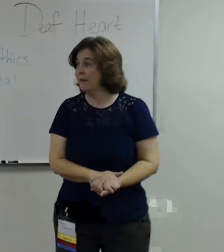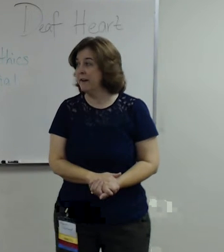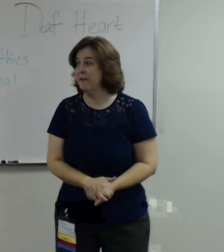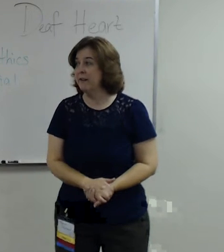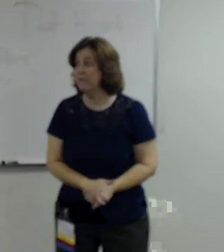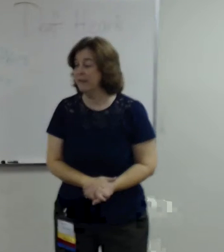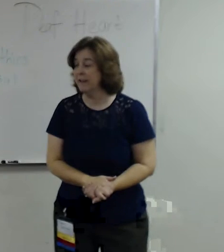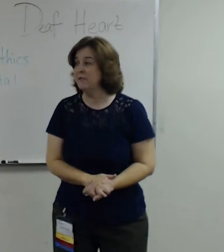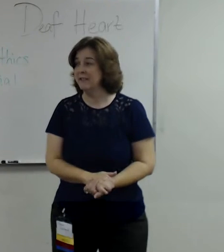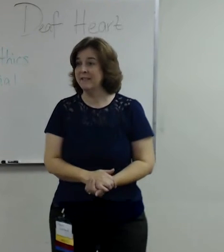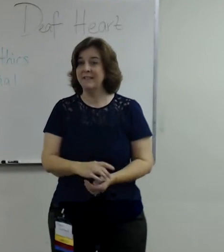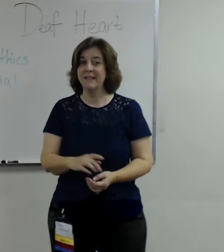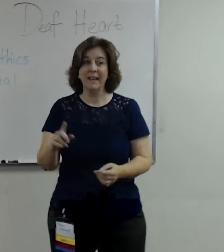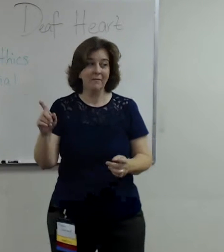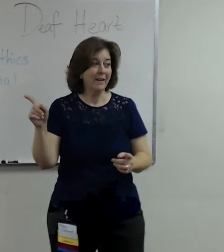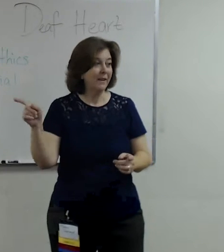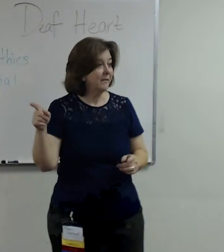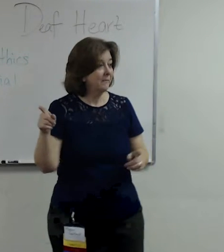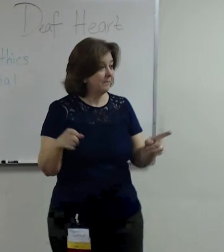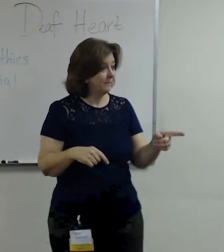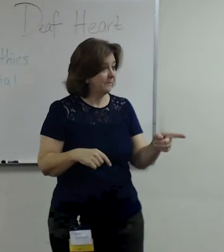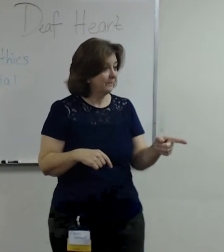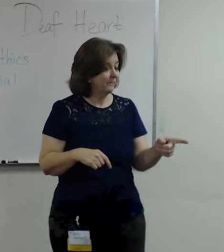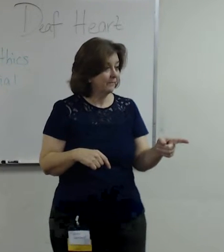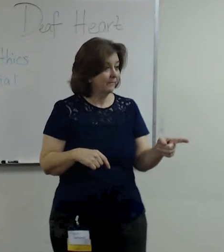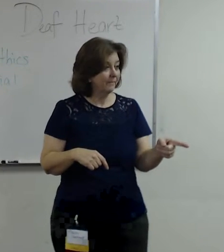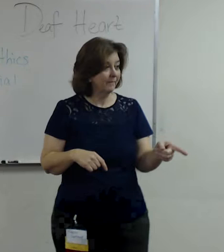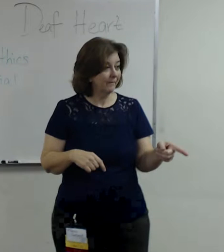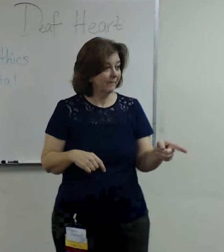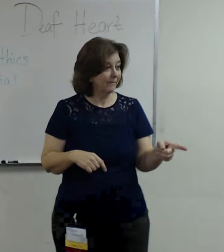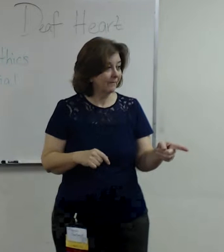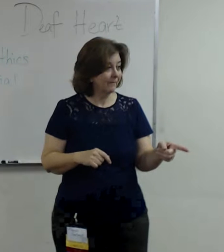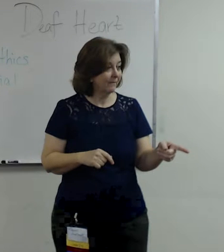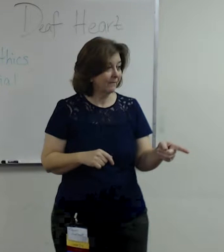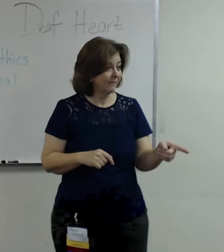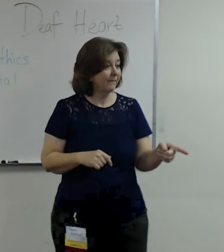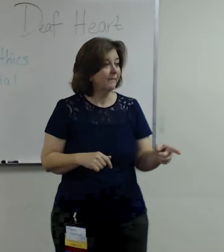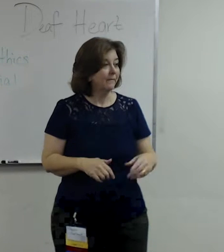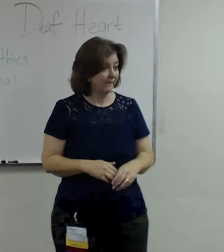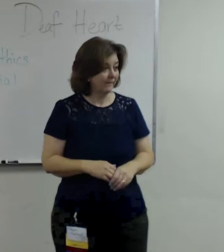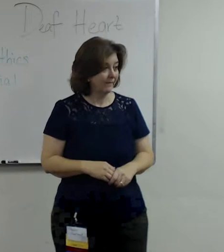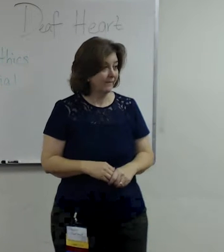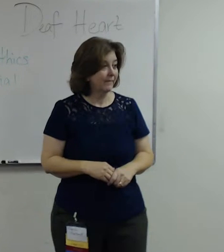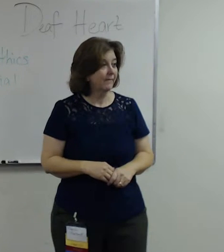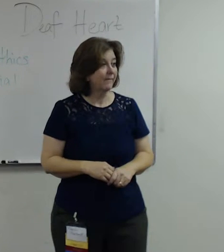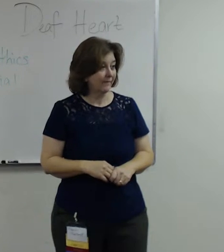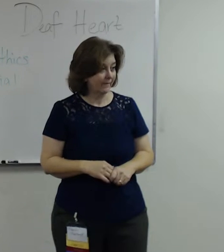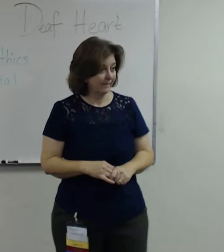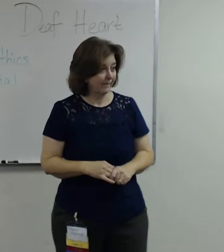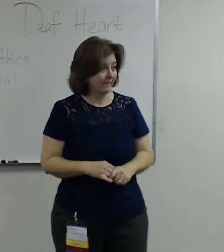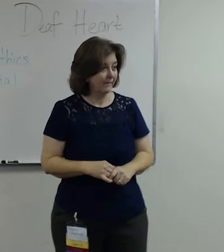every congregation is the same. My favorite passage to refute that is